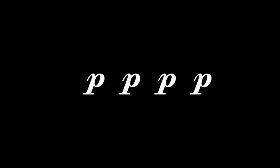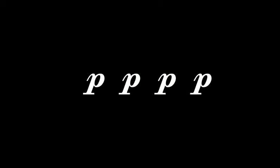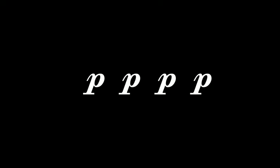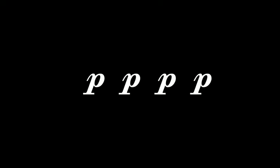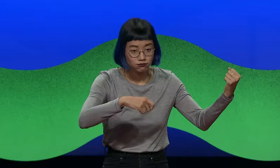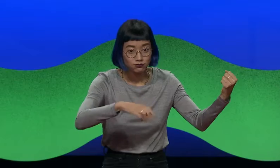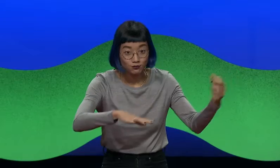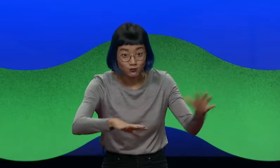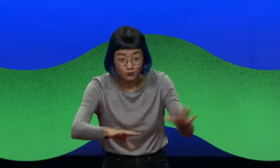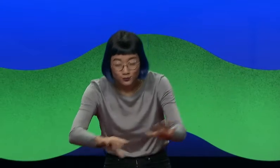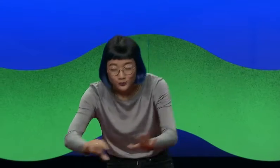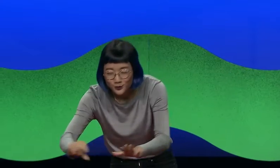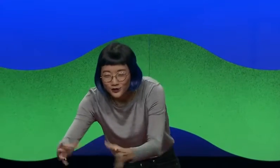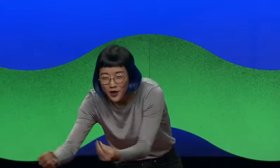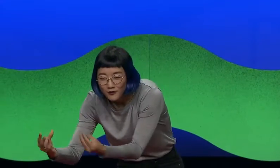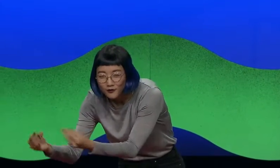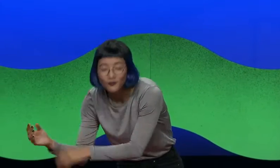Ps, extremely soft.